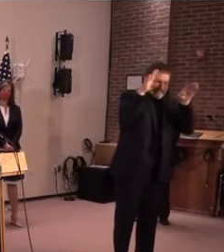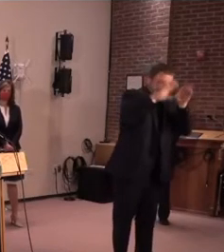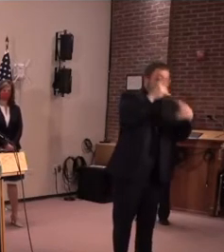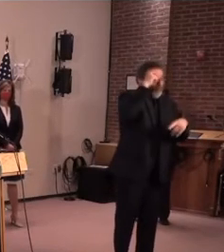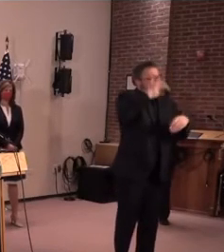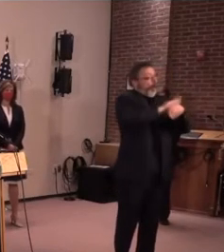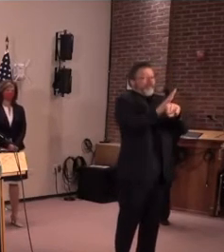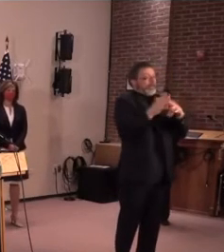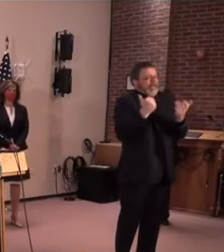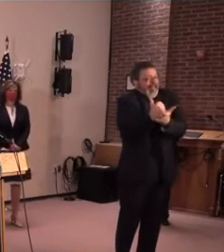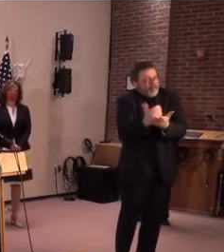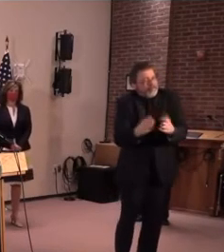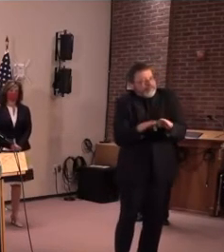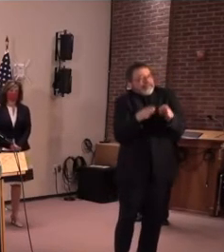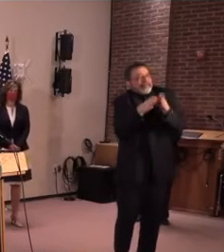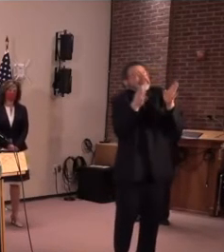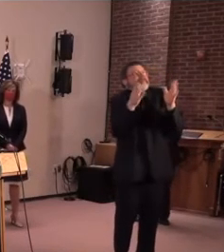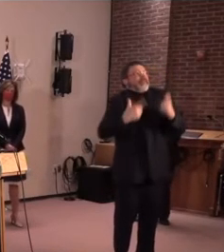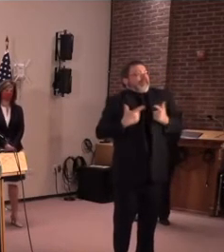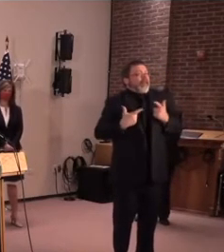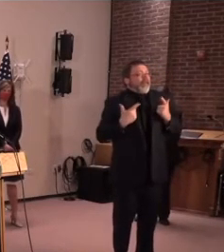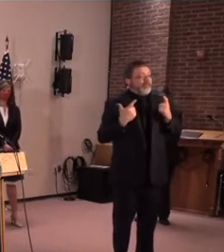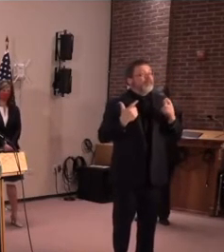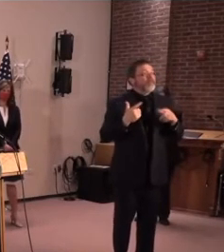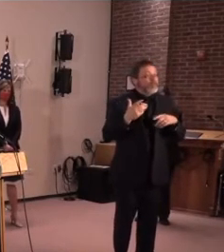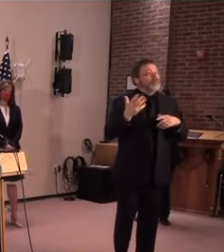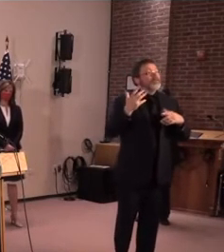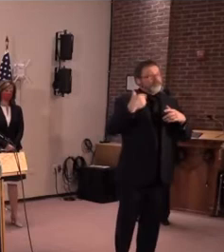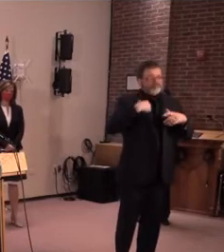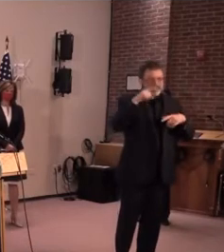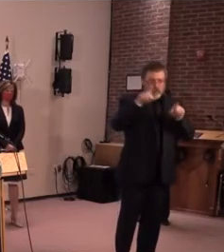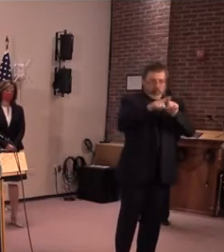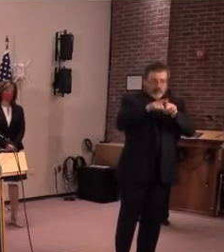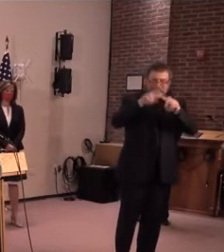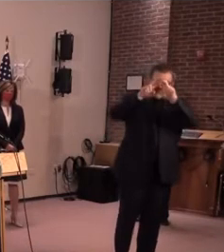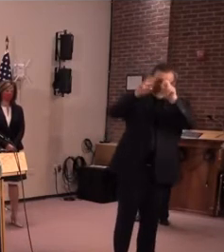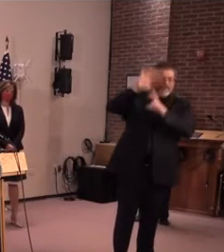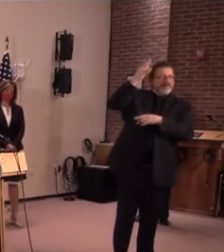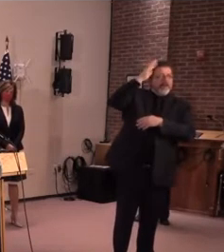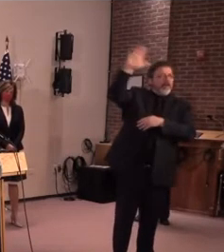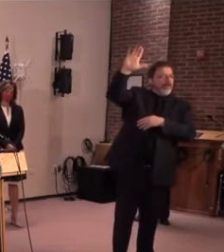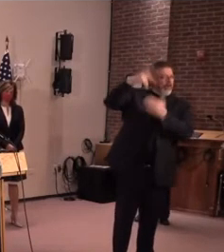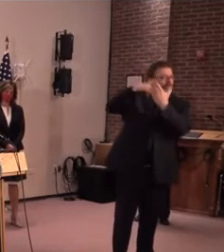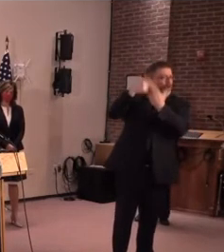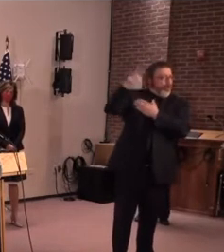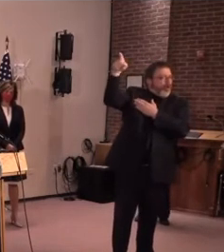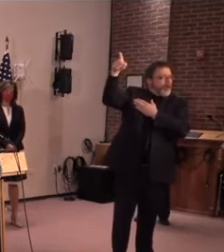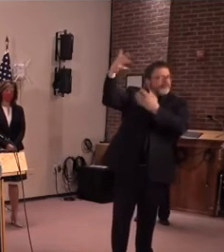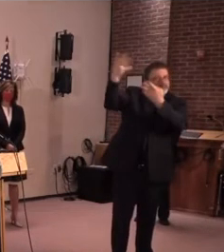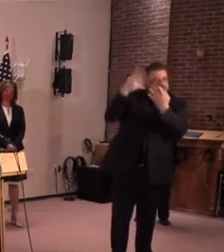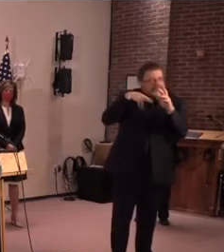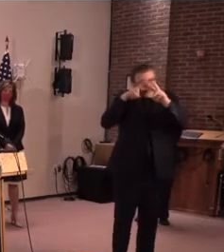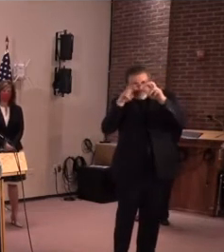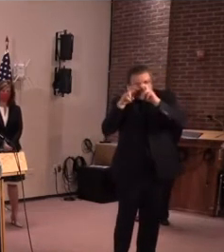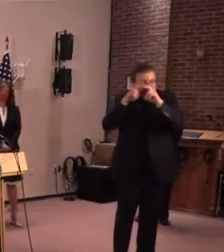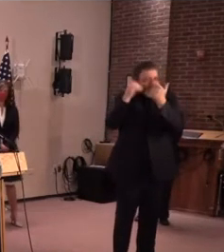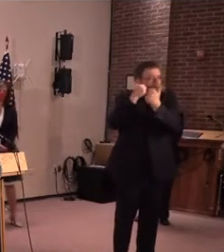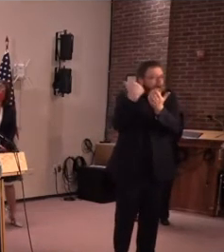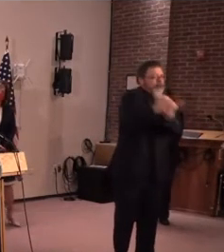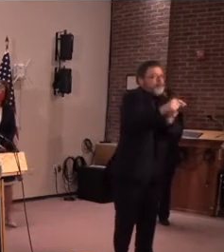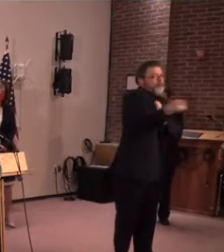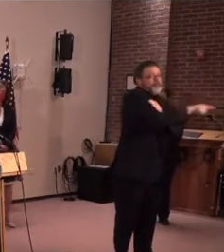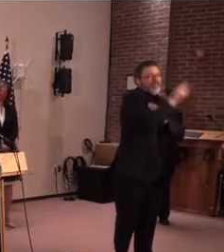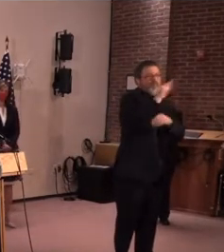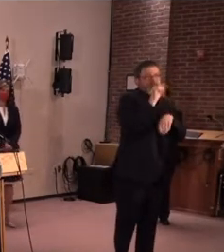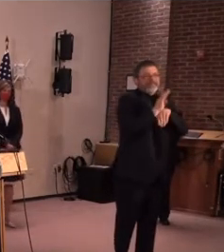and how the federal programs will turn out. We also know that there needs to be seed or capital funding. We want to